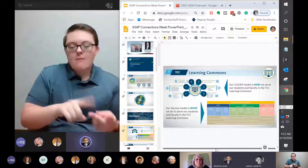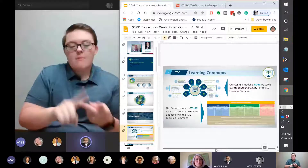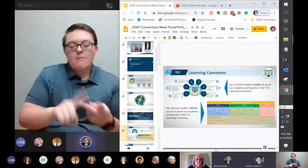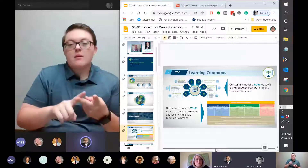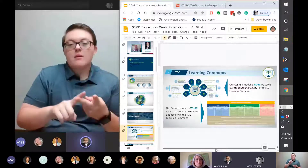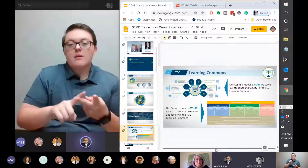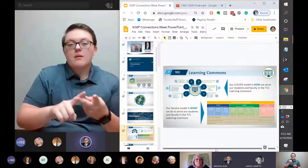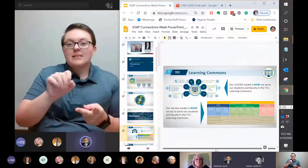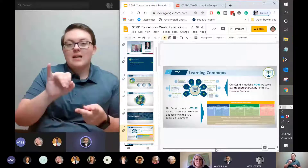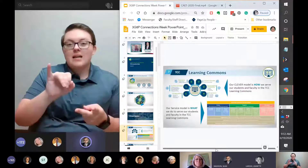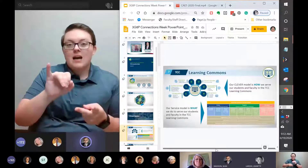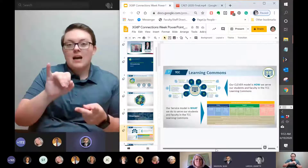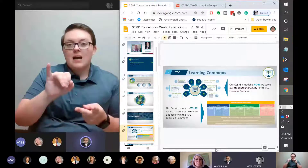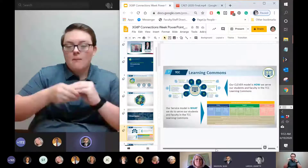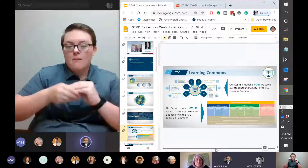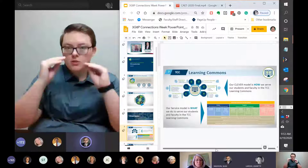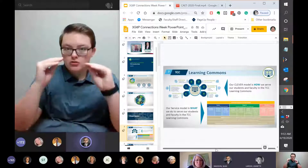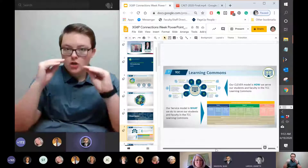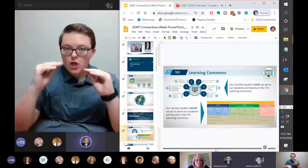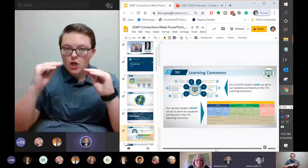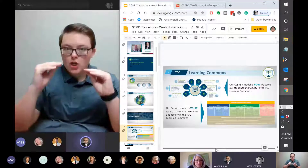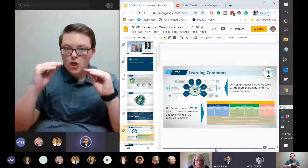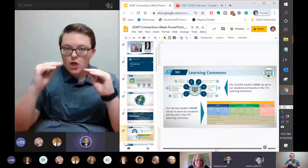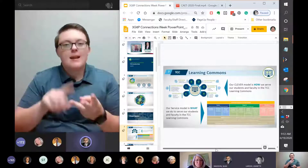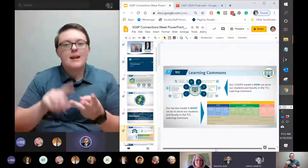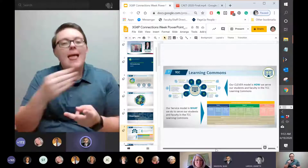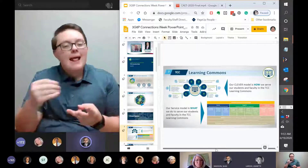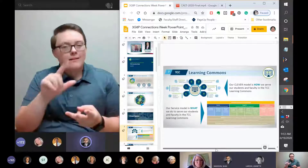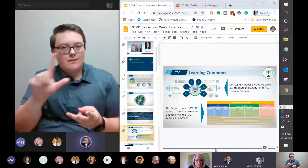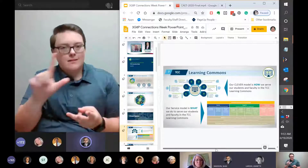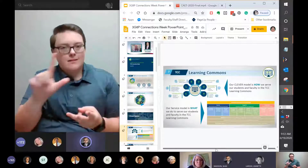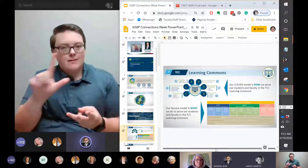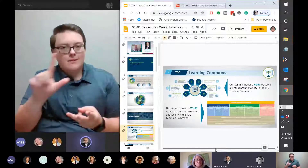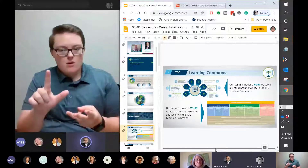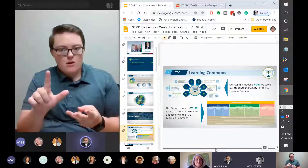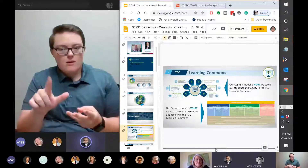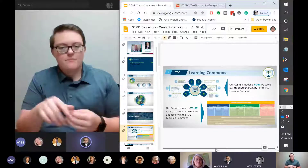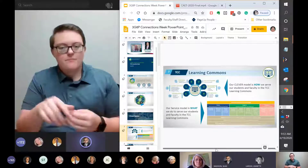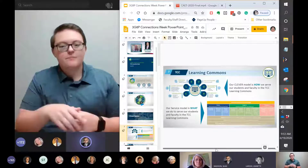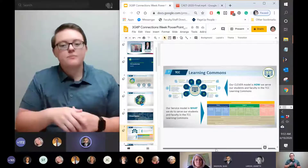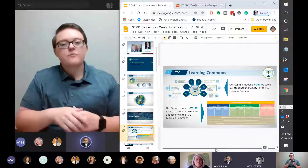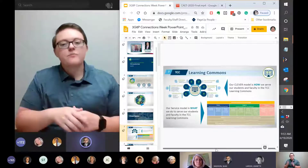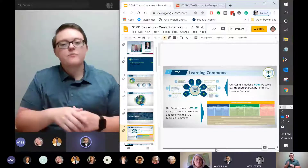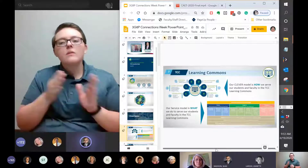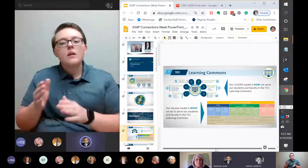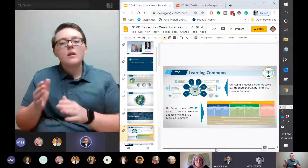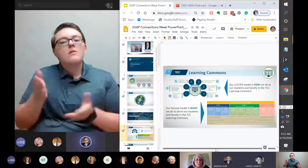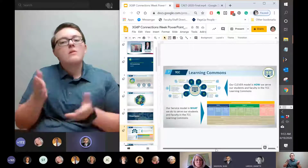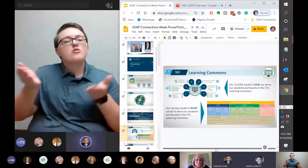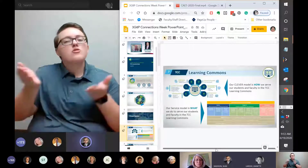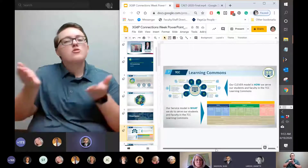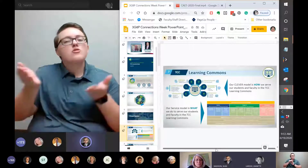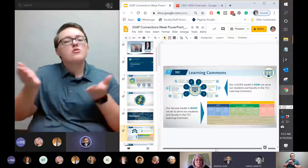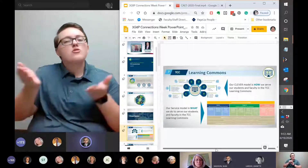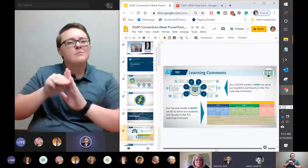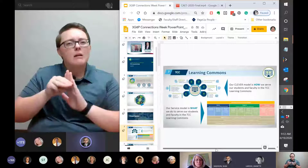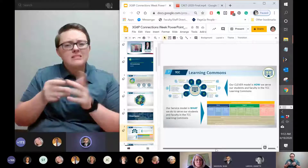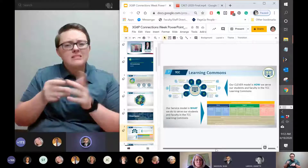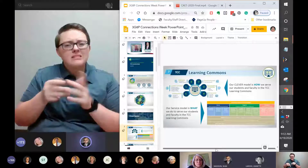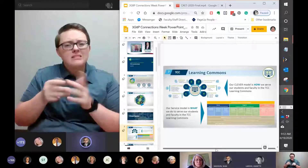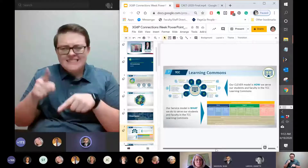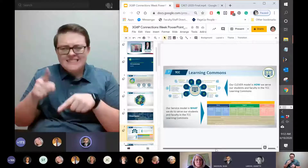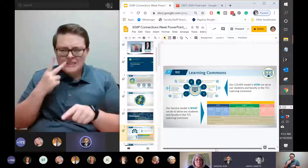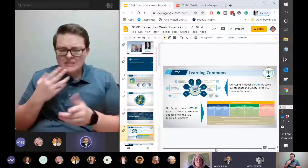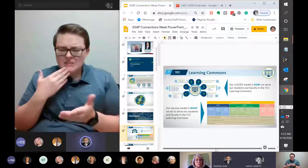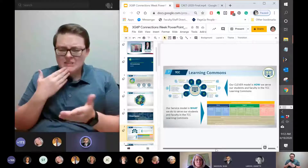the conversation. And then the service model, which I don't know that you can see well, but the service model is what we